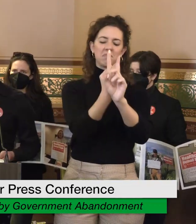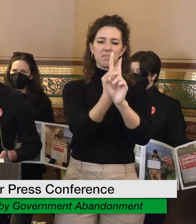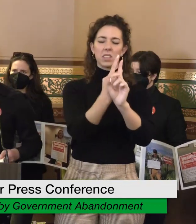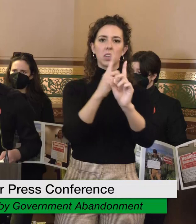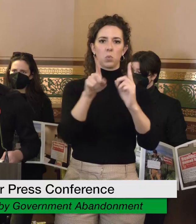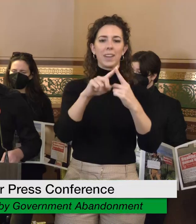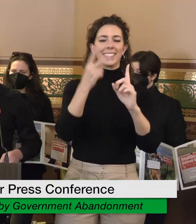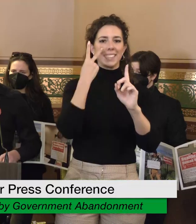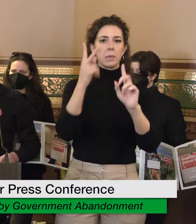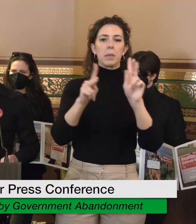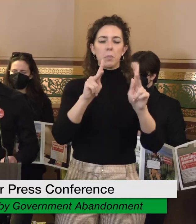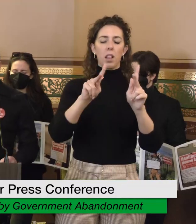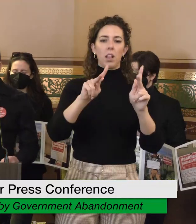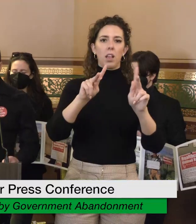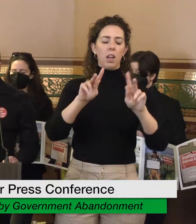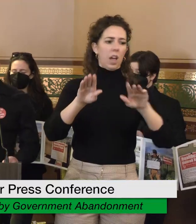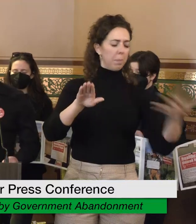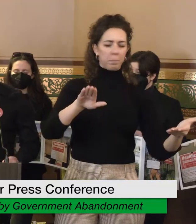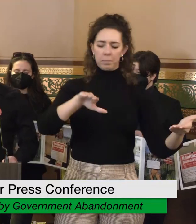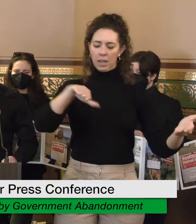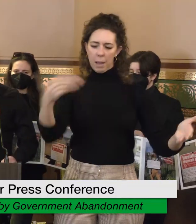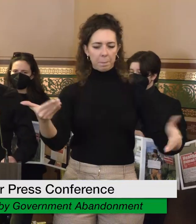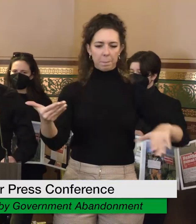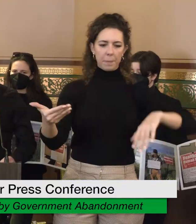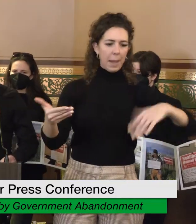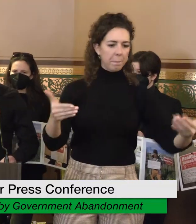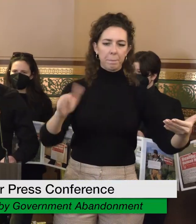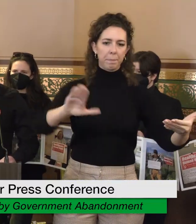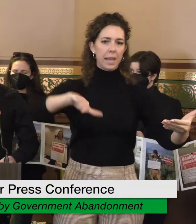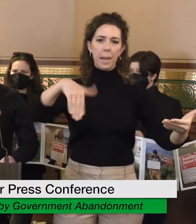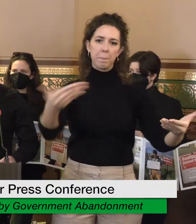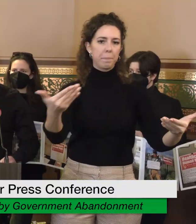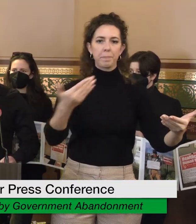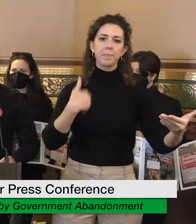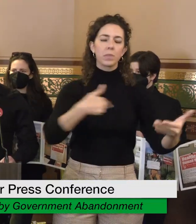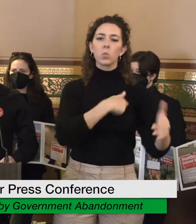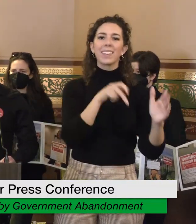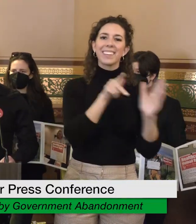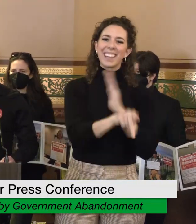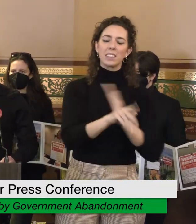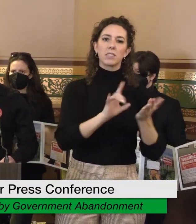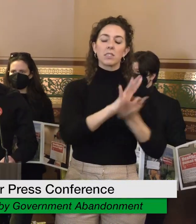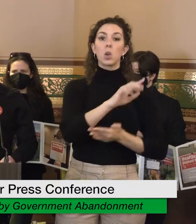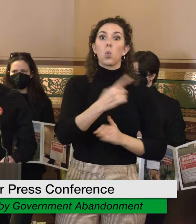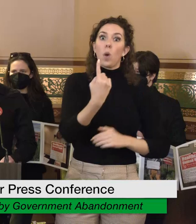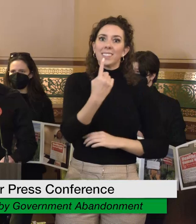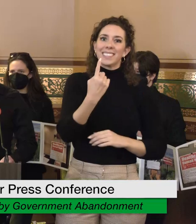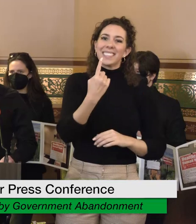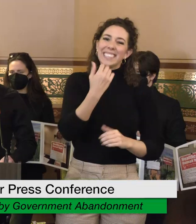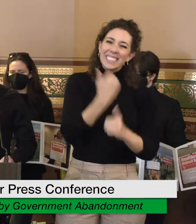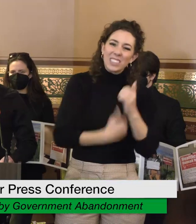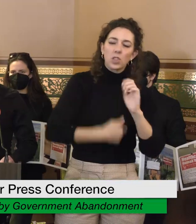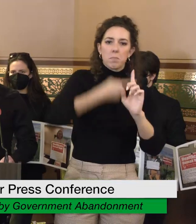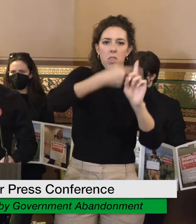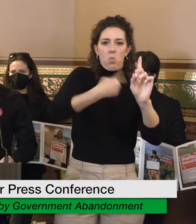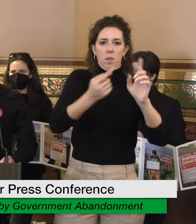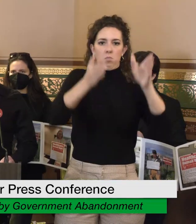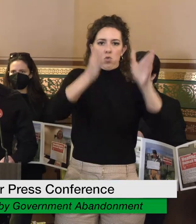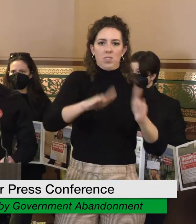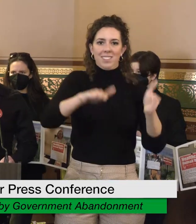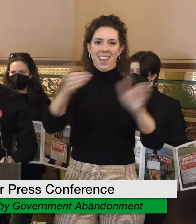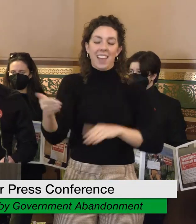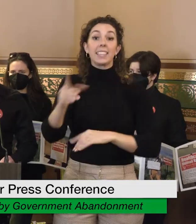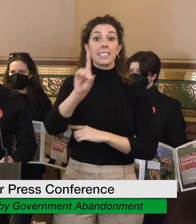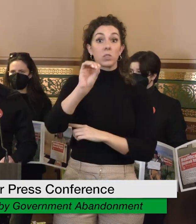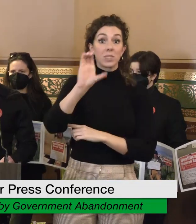people drop like flies. We were being killed and discarded at a rate of one per month, while the DOC and their